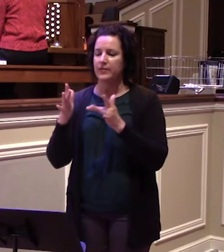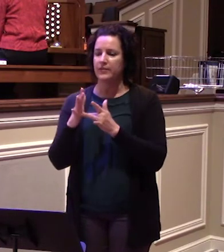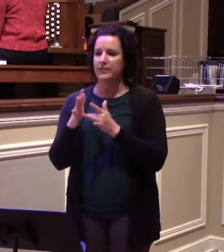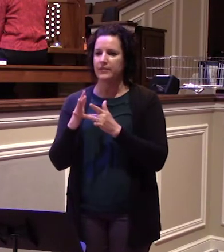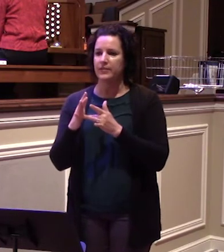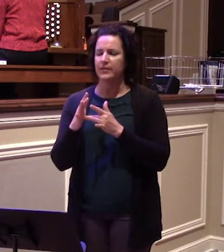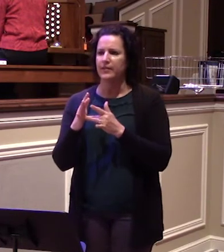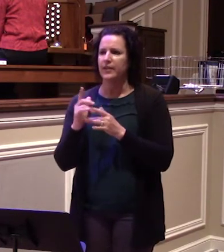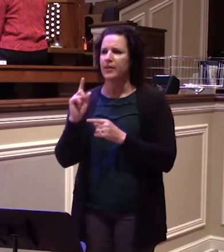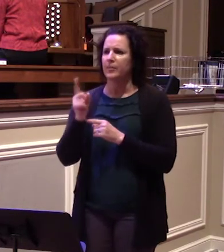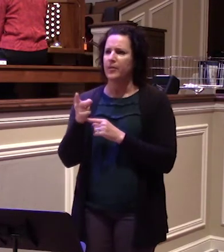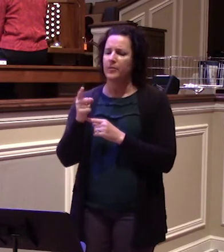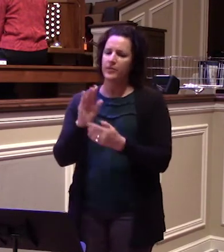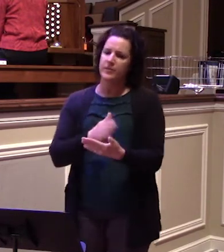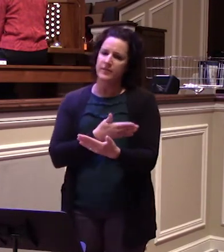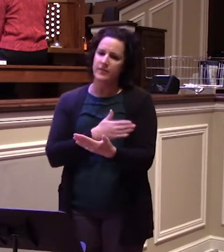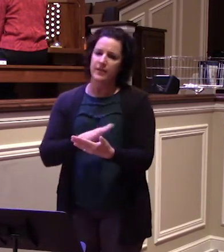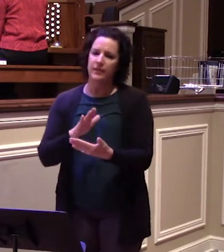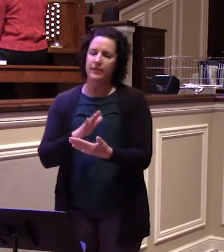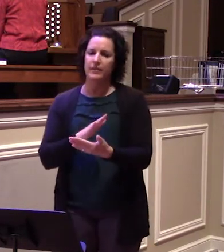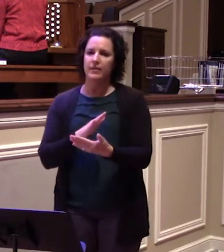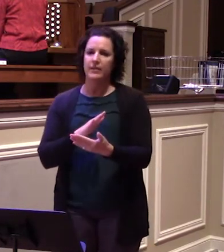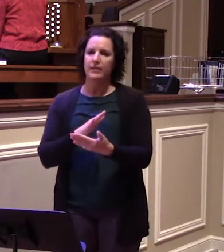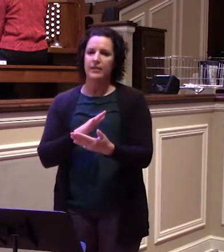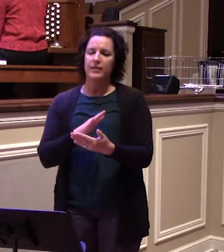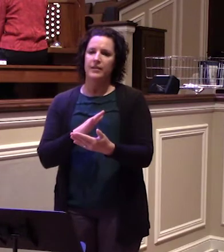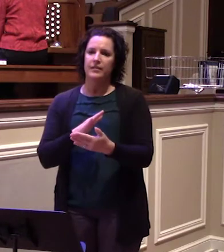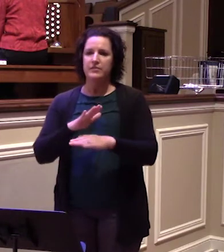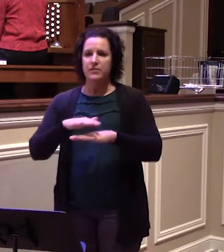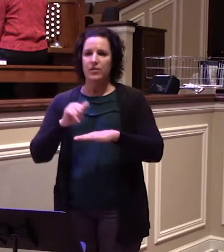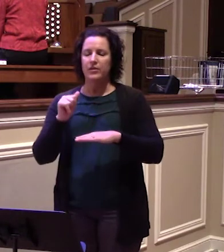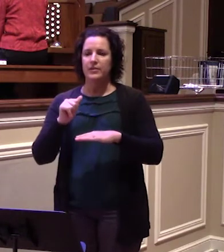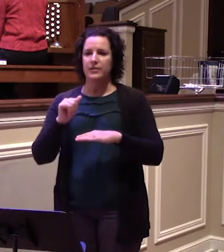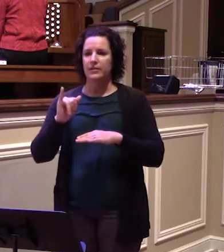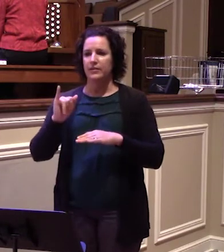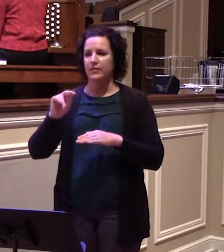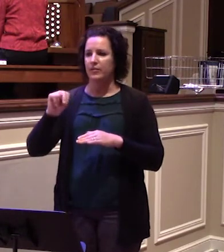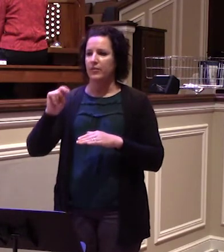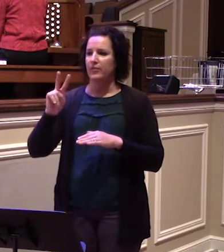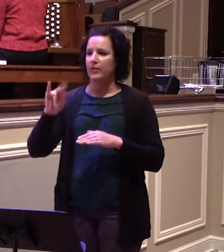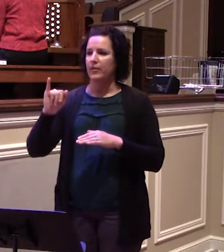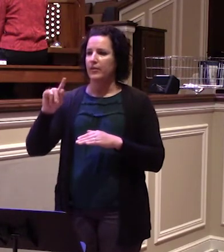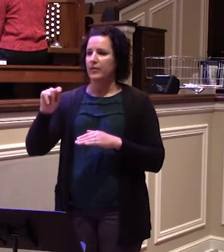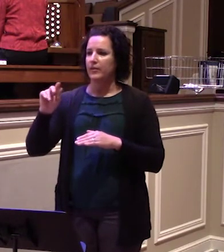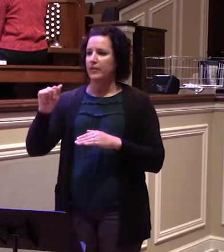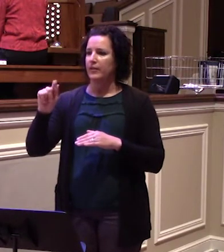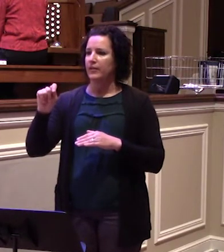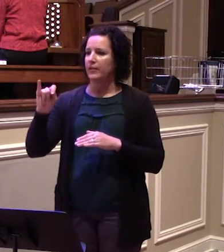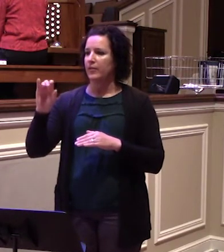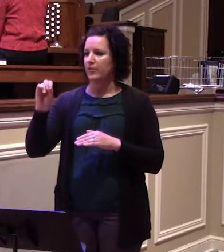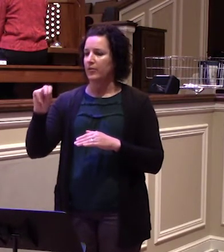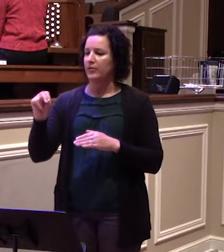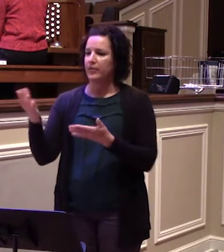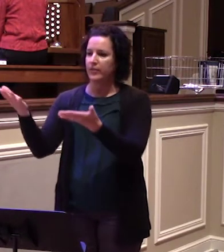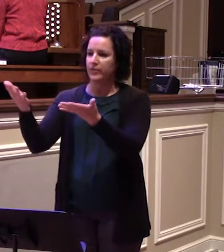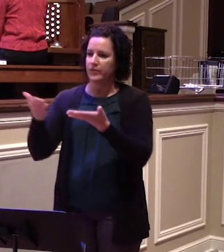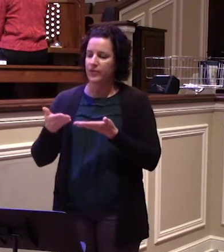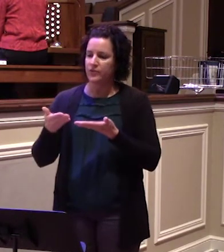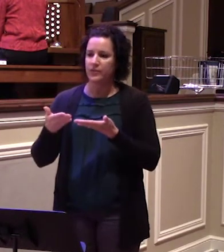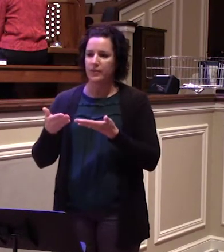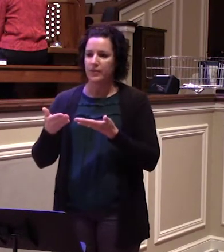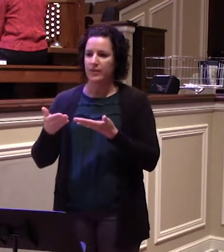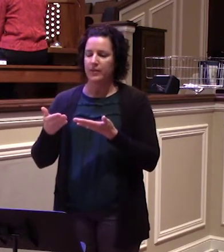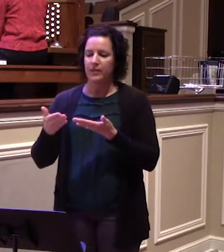going to sing. And it's called an invitation. And there's no greater Sunday to give your life to Christ.